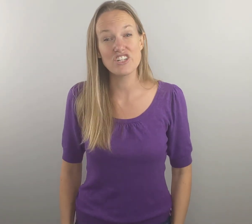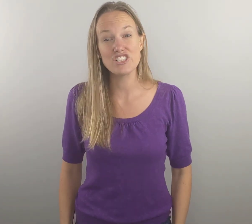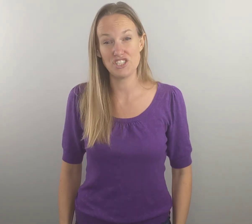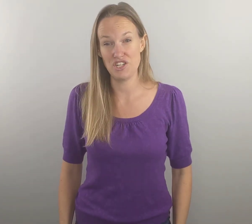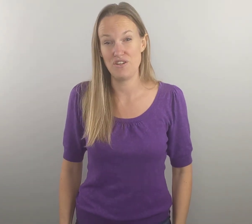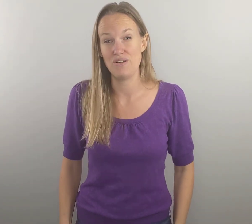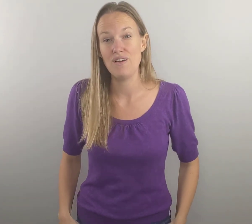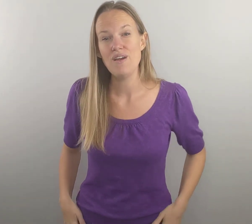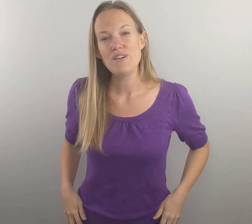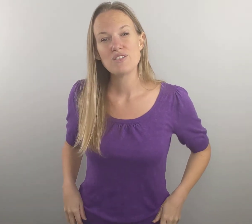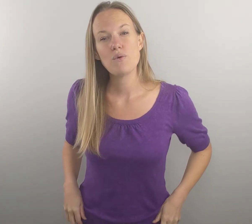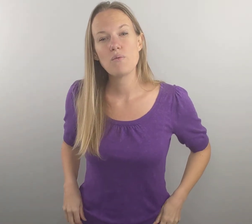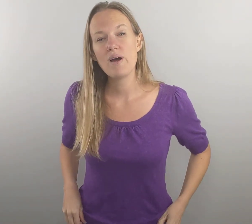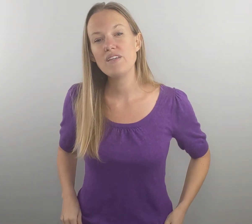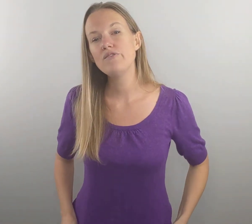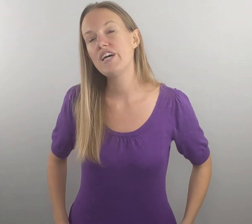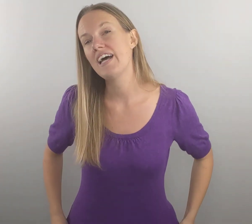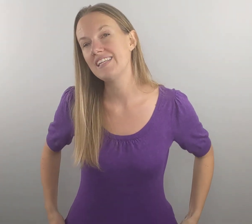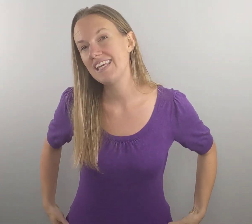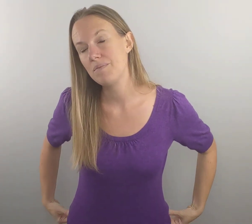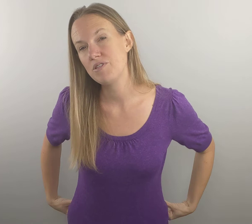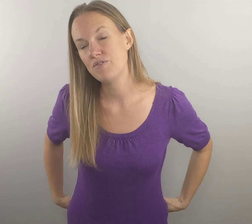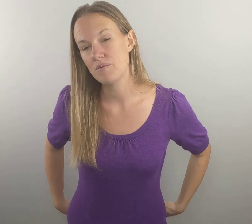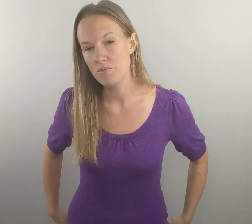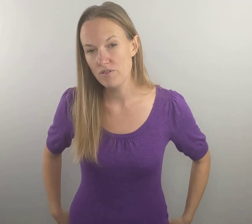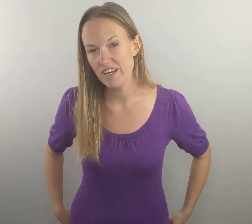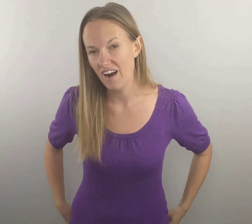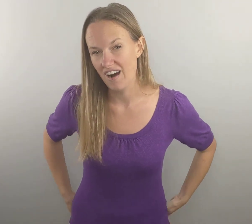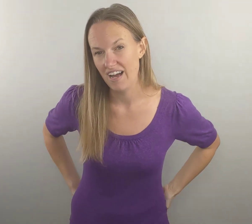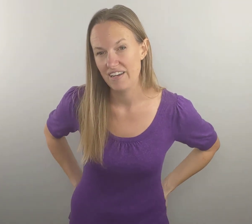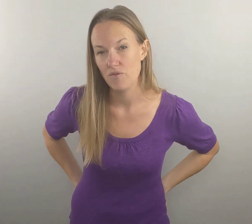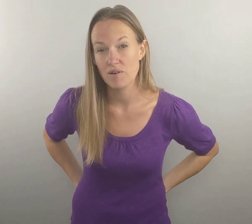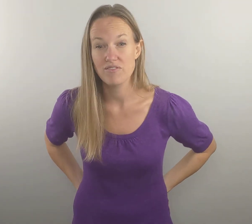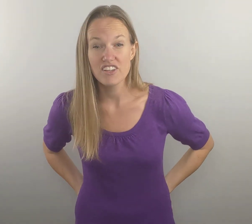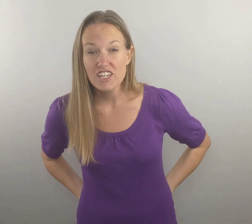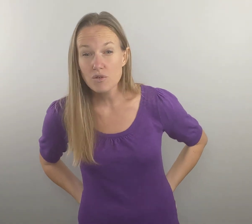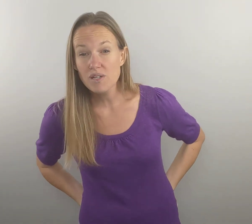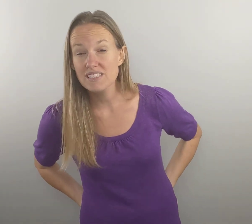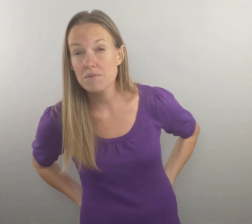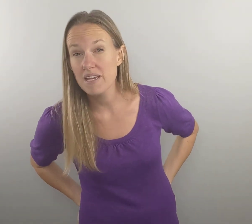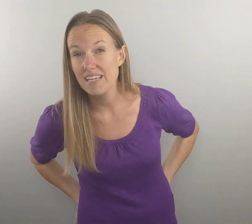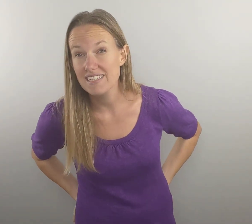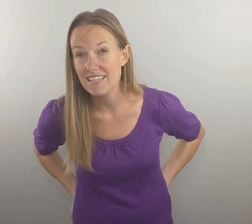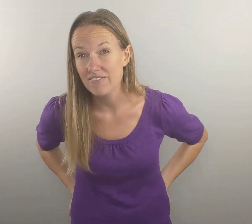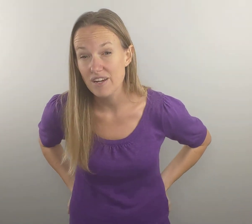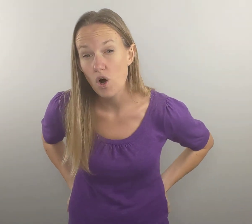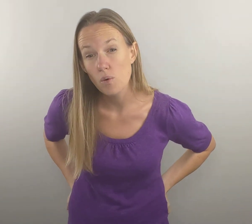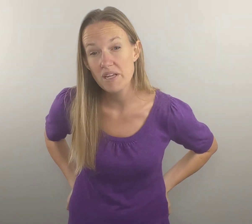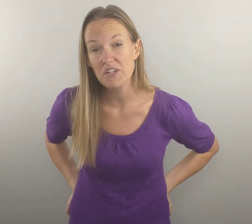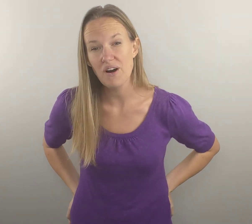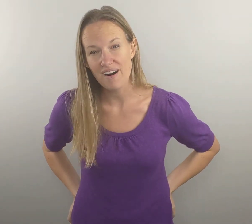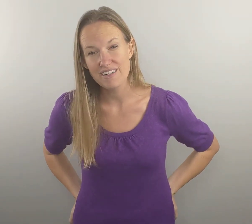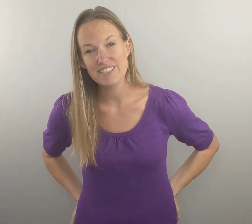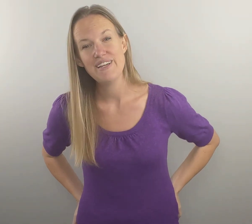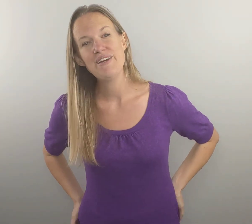verse 2. So when what you've done keeps you from moving on, when fear wants to make itself at home in your heart, know